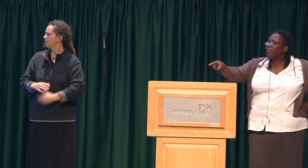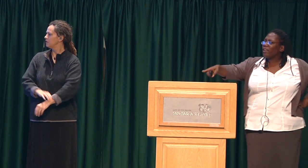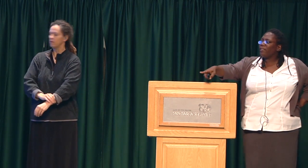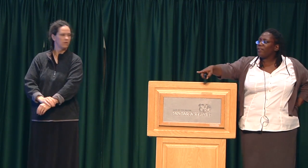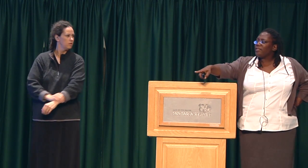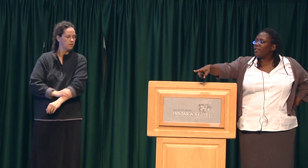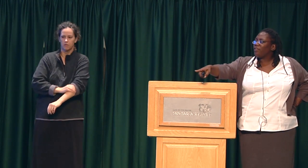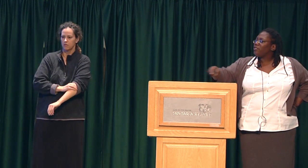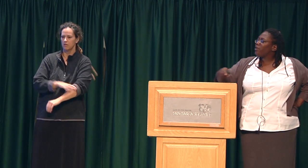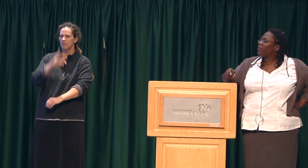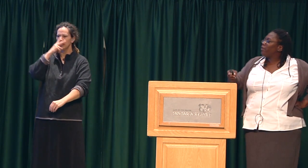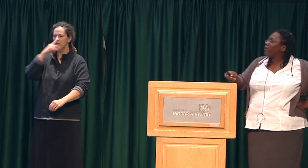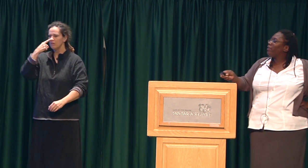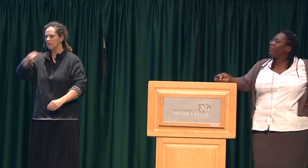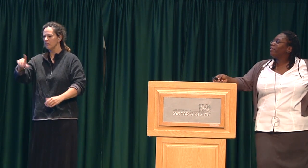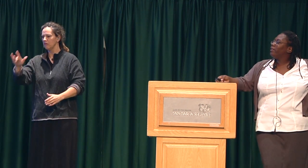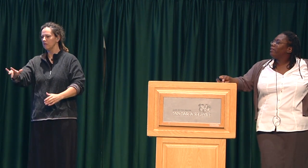Can you click it there and see if it'll show?